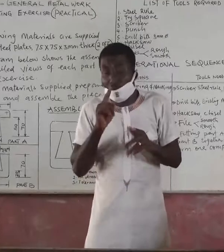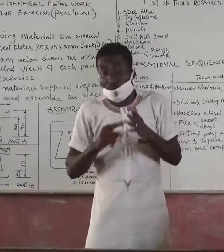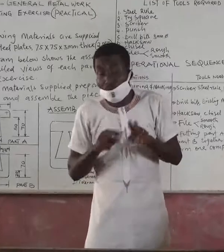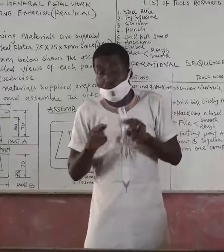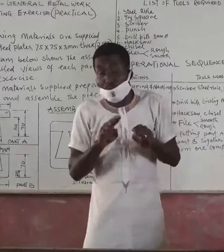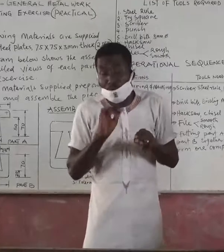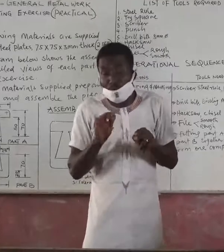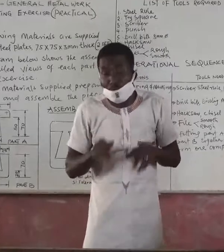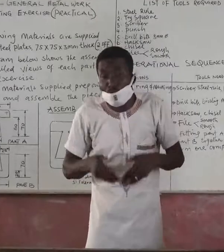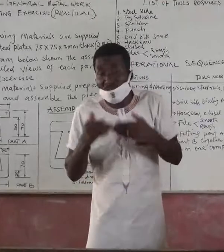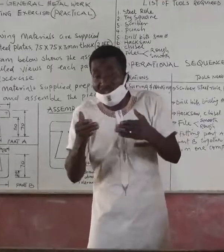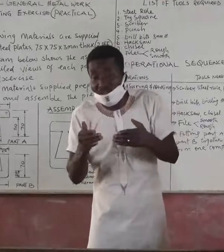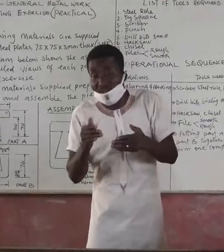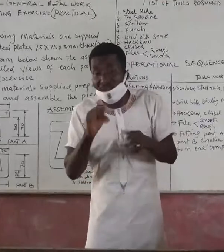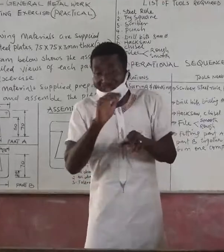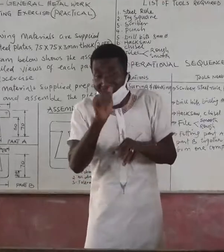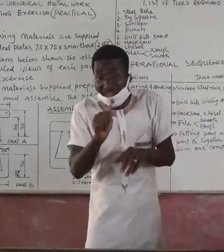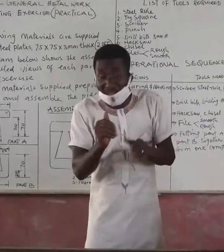do is to give a tolerance